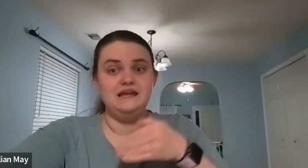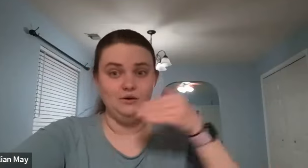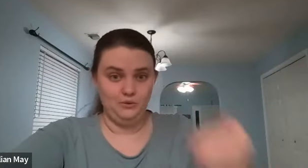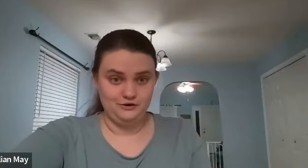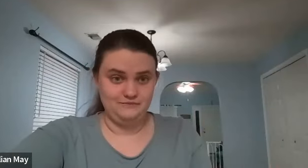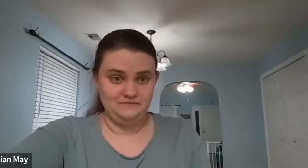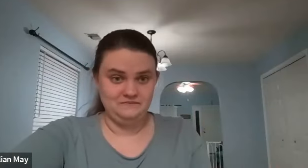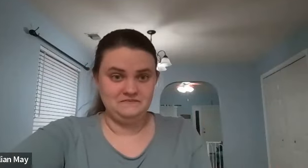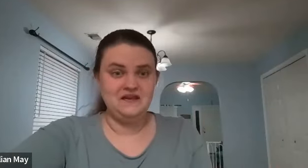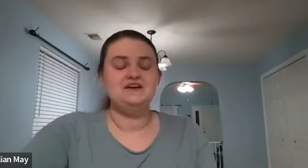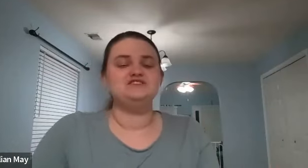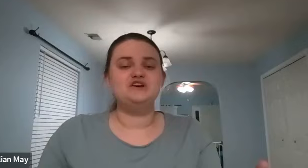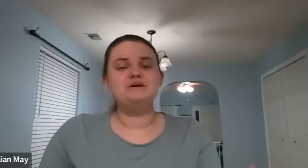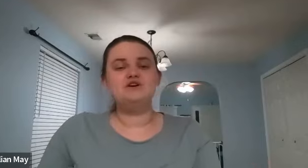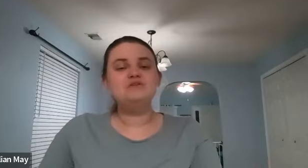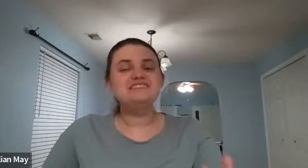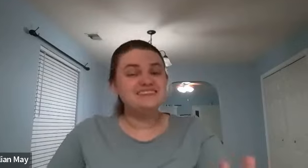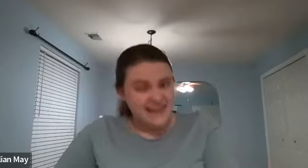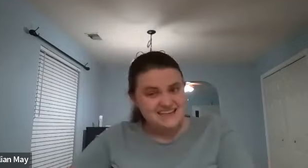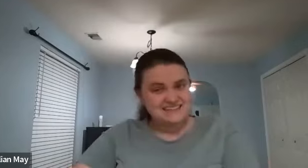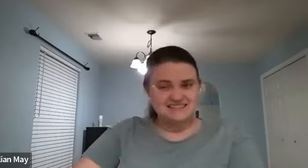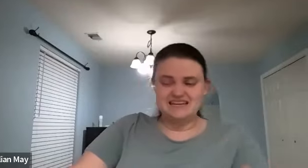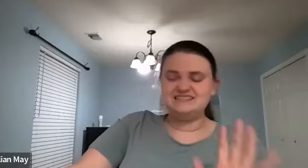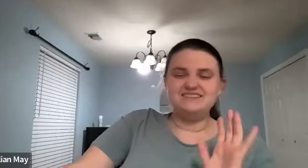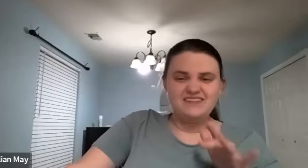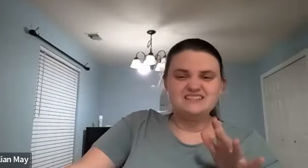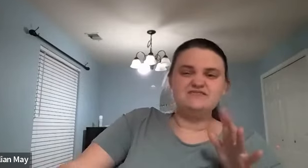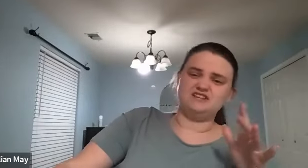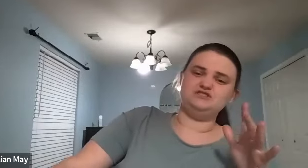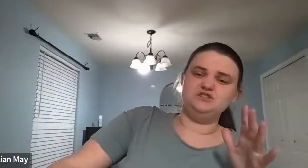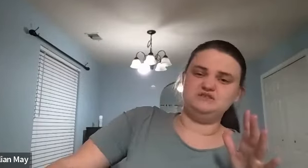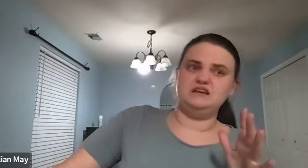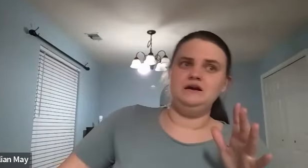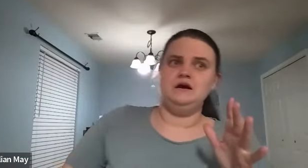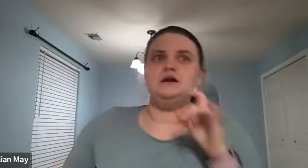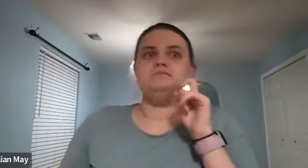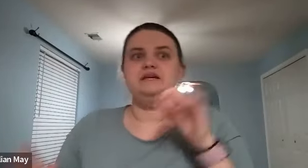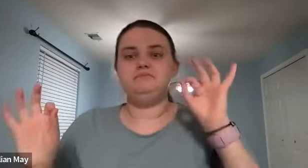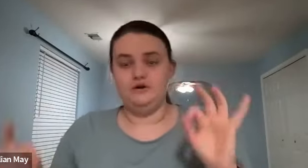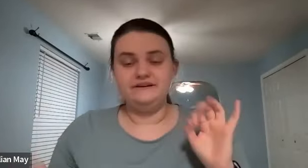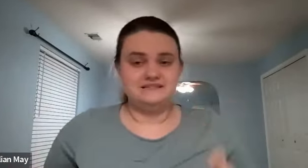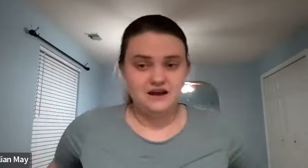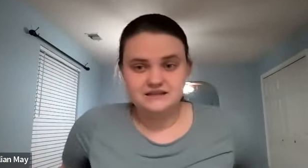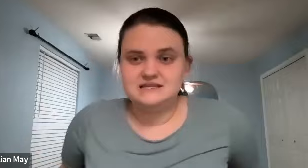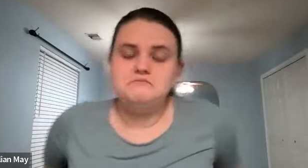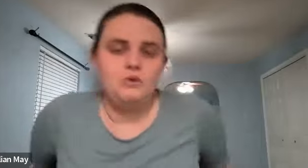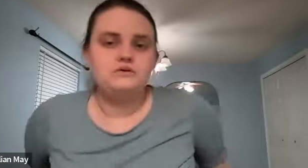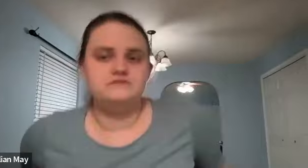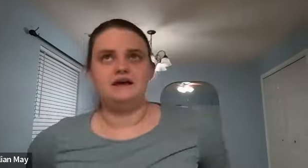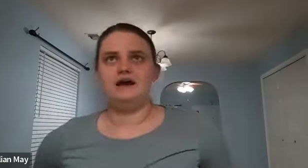in order. So it's almost less of actually using complete perfect signs and more of like, I can